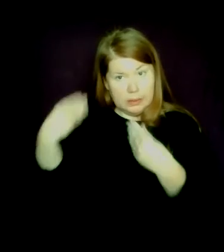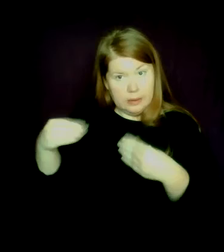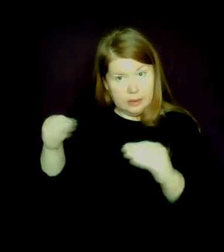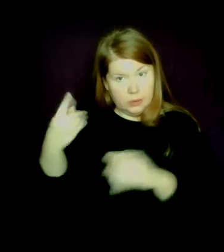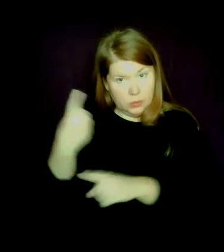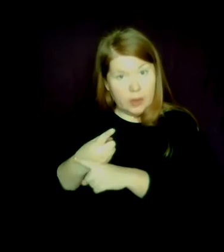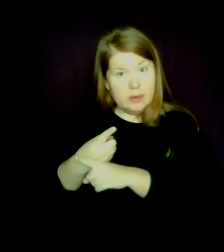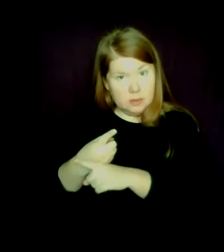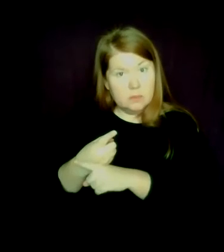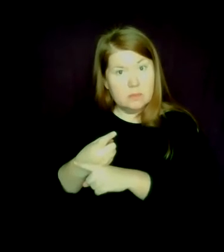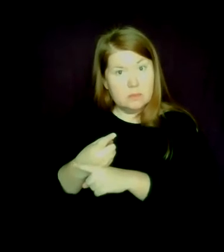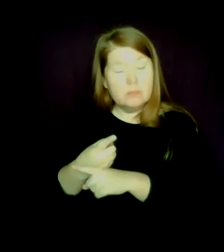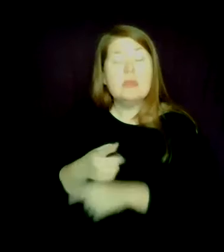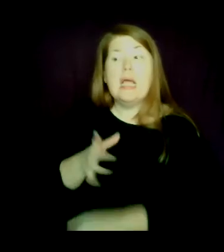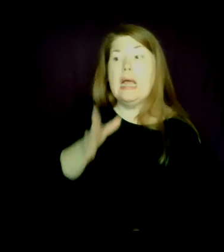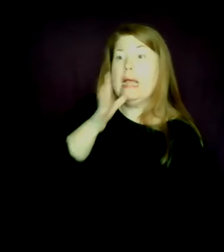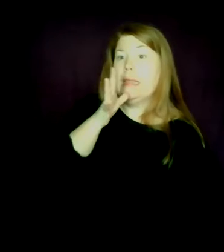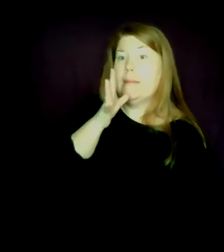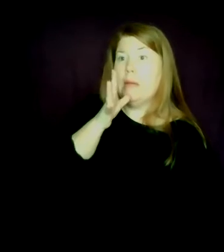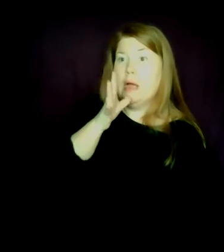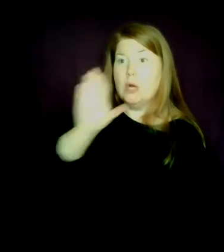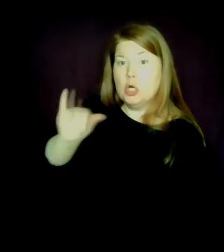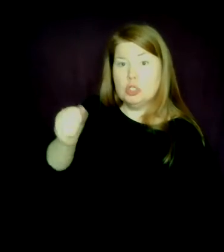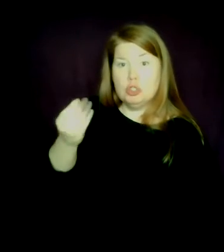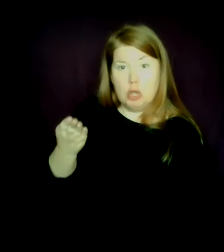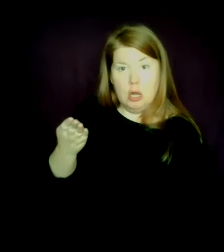Her mom's job is cutting hair.